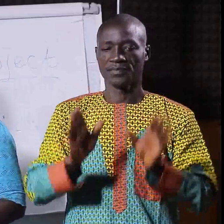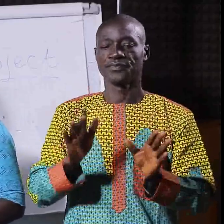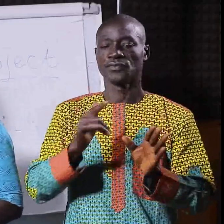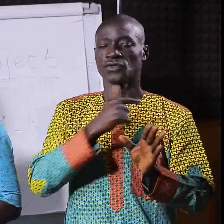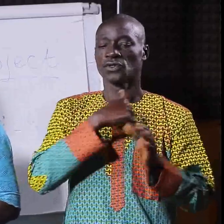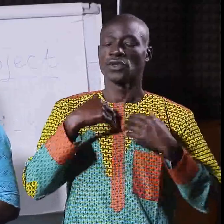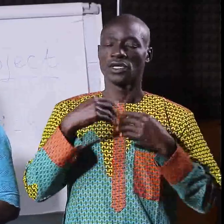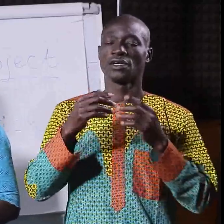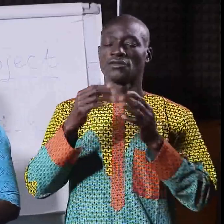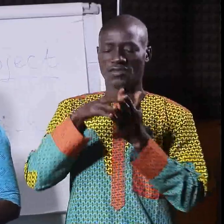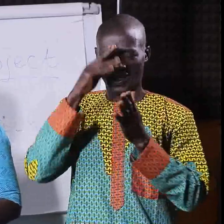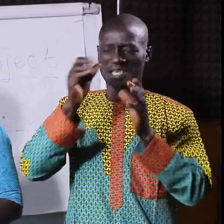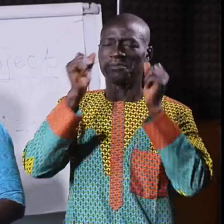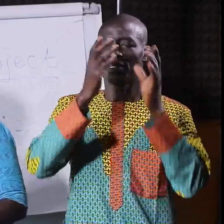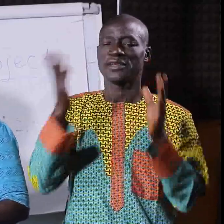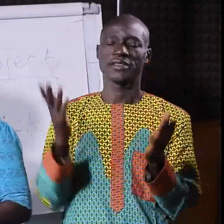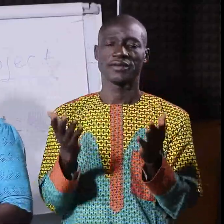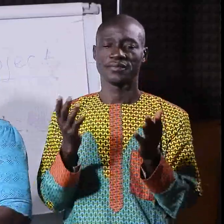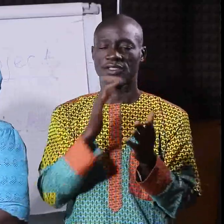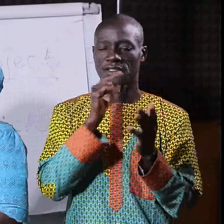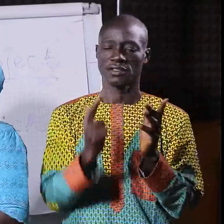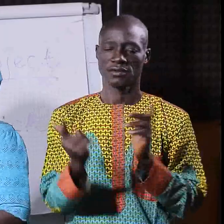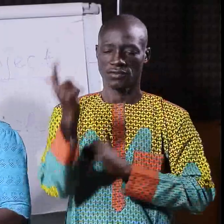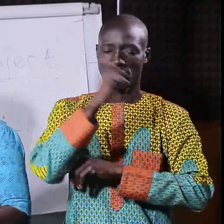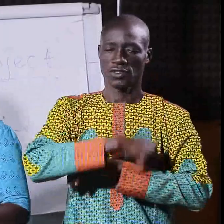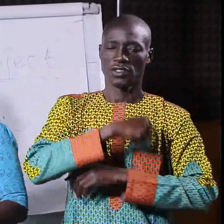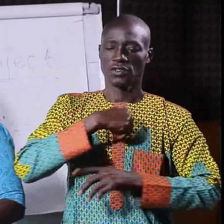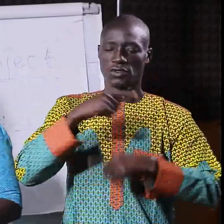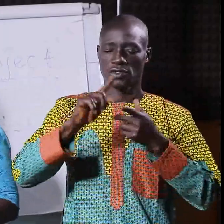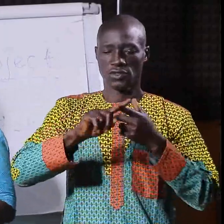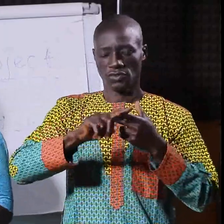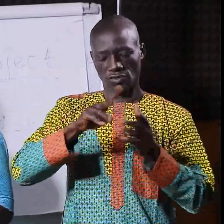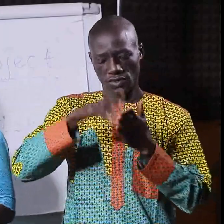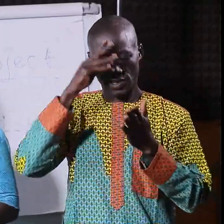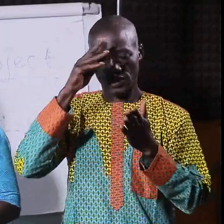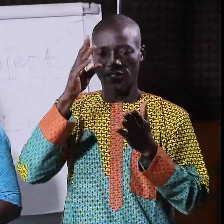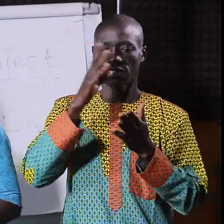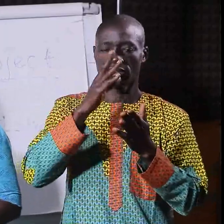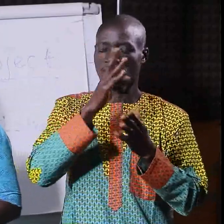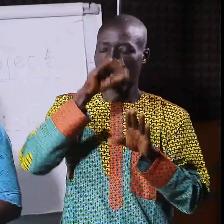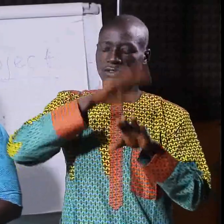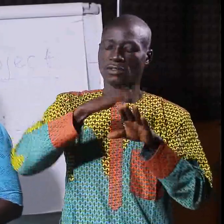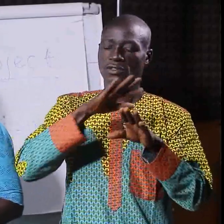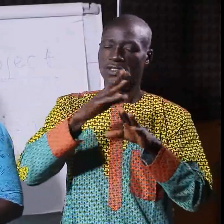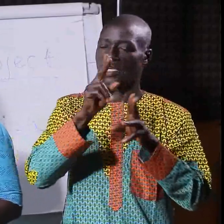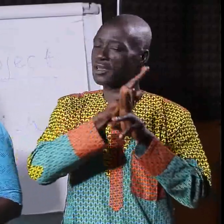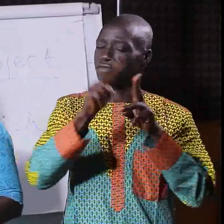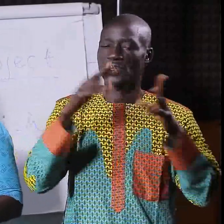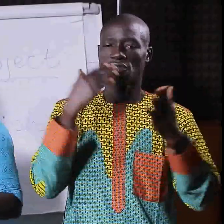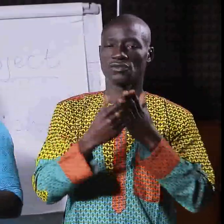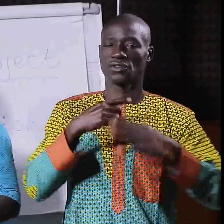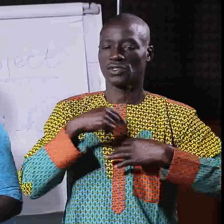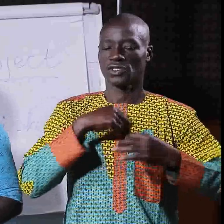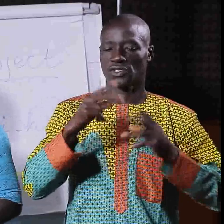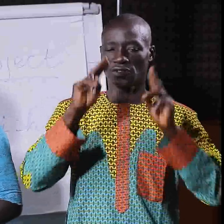the course of this program, and today we are going to talk about yet another interesting topic. Remember, from